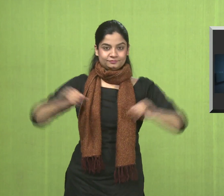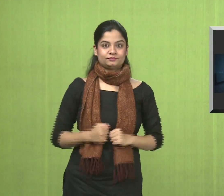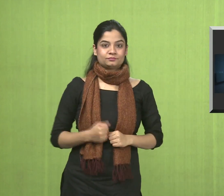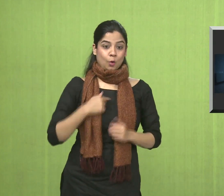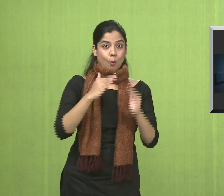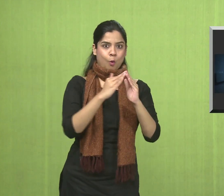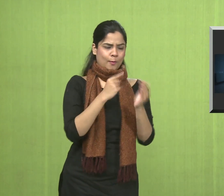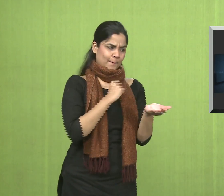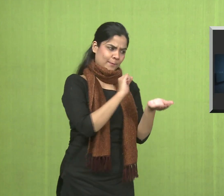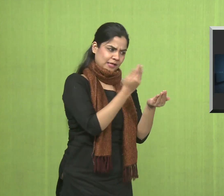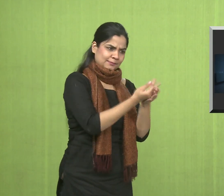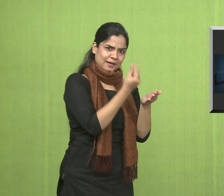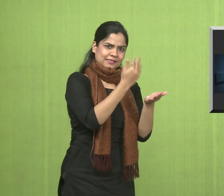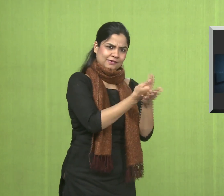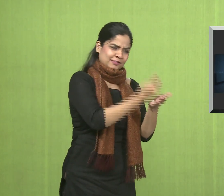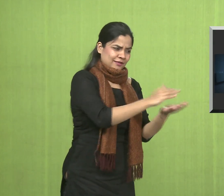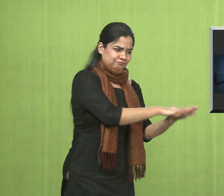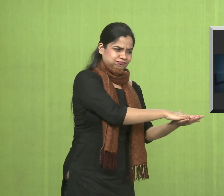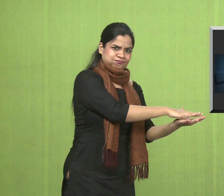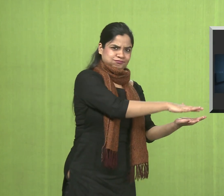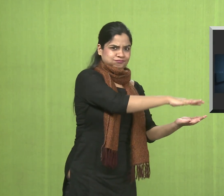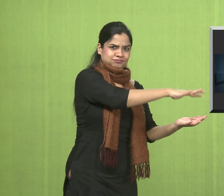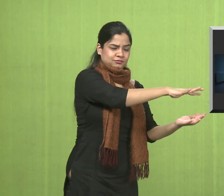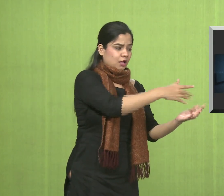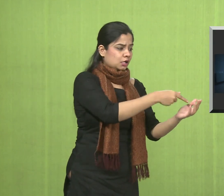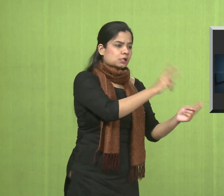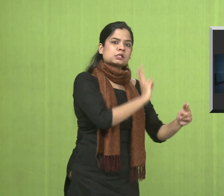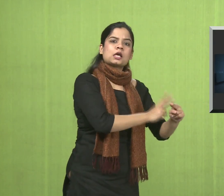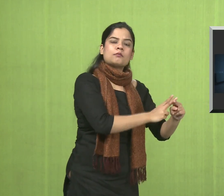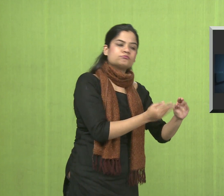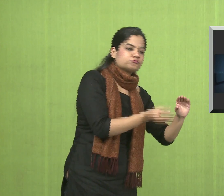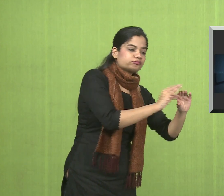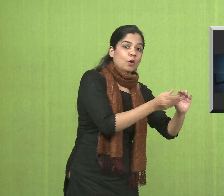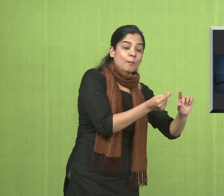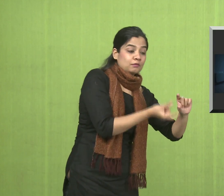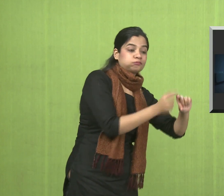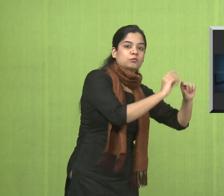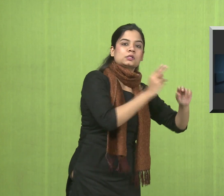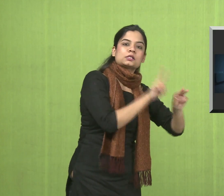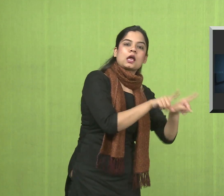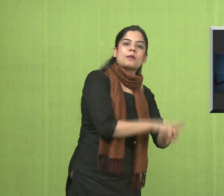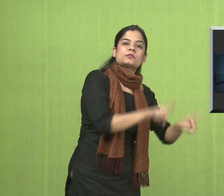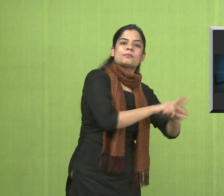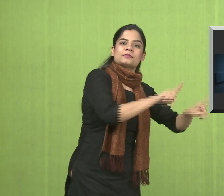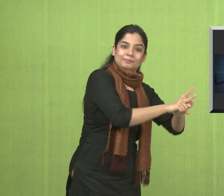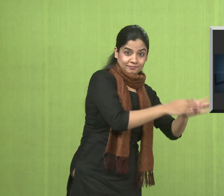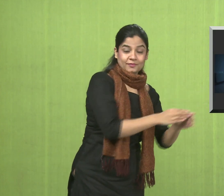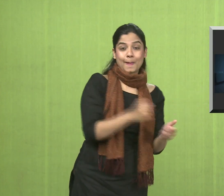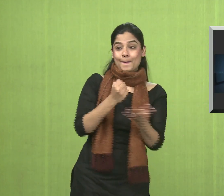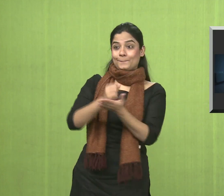compare two situations. If you're saving money at home, you're putting money at home, right? It's not growing. It's not growing at home.